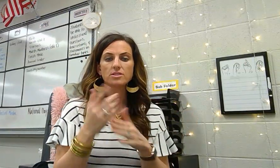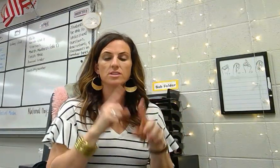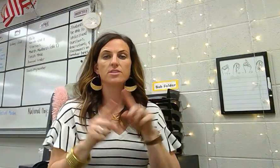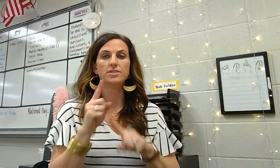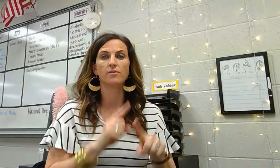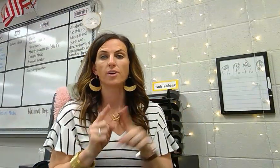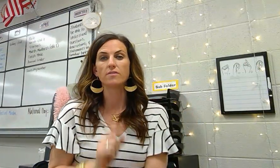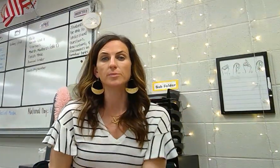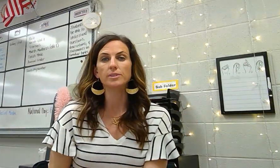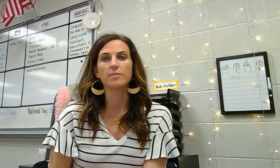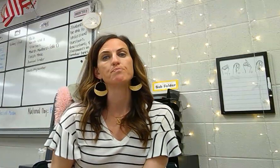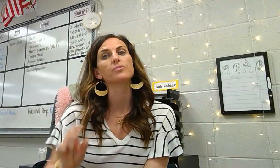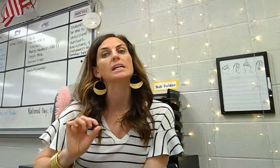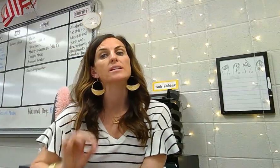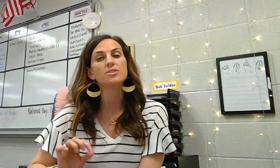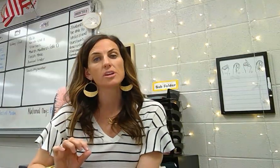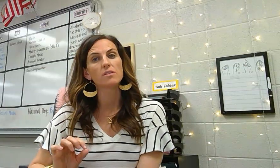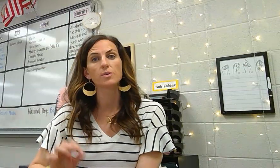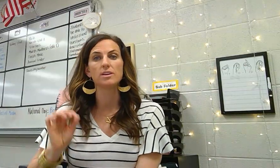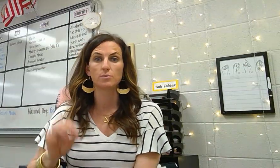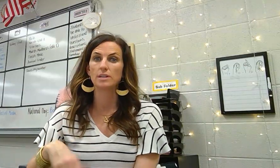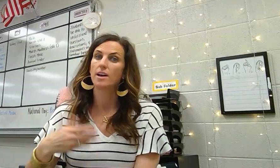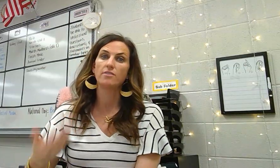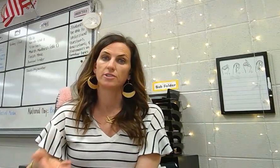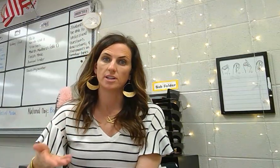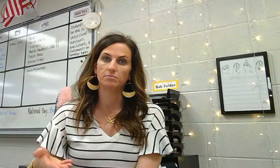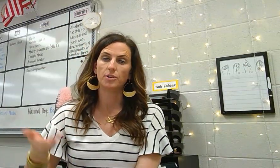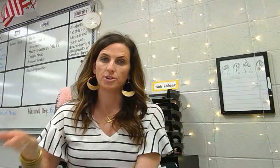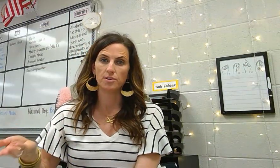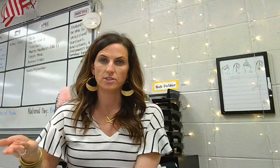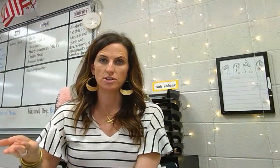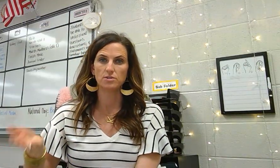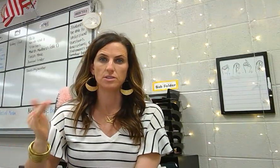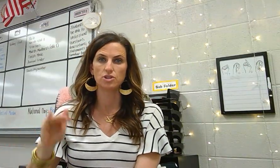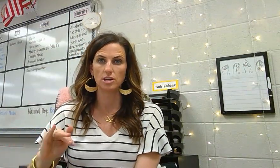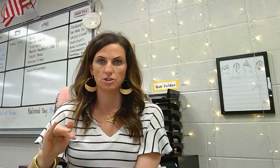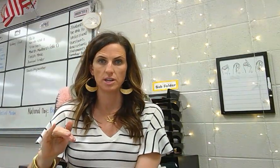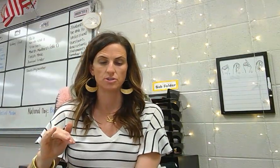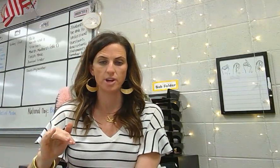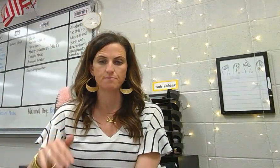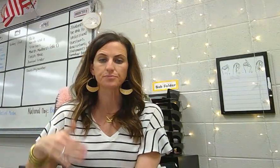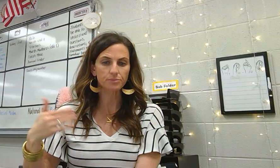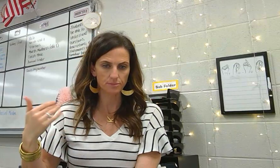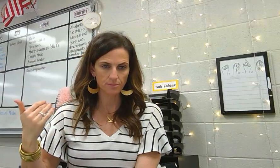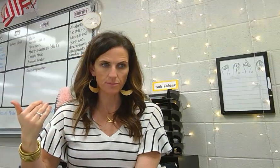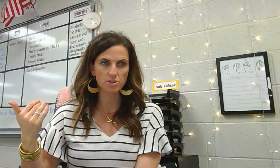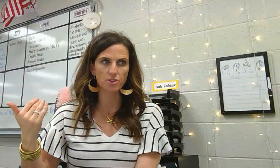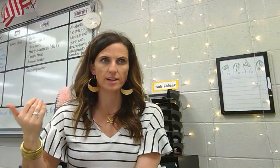Next is the sign for every Monday. Any day of the week can be an every day. All you have to do is change your hand shape so that